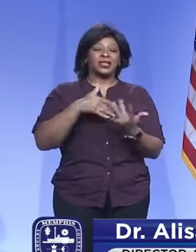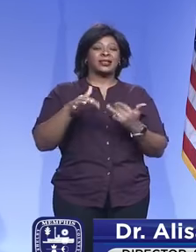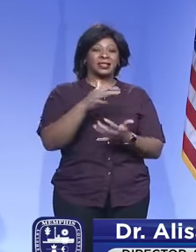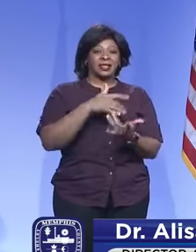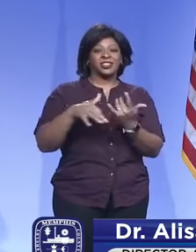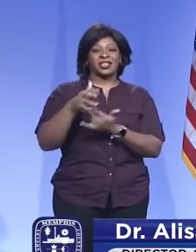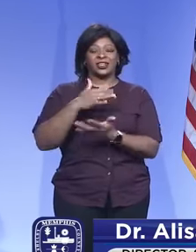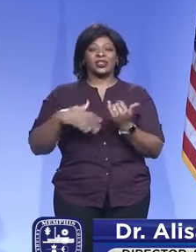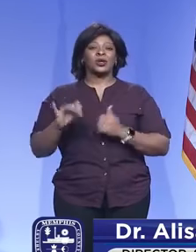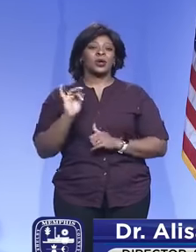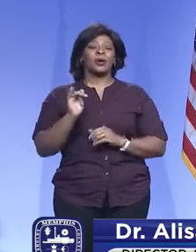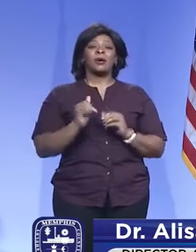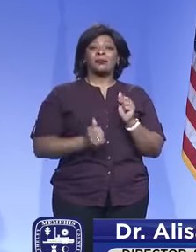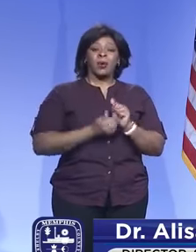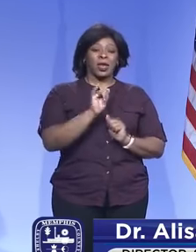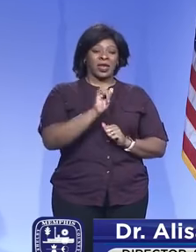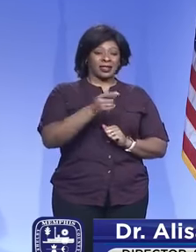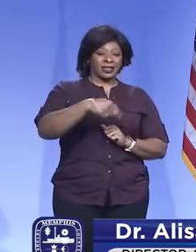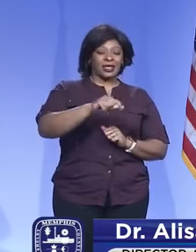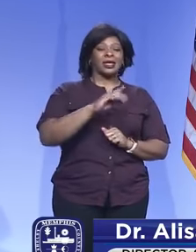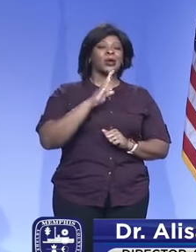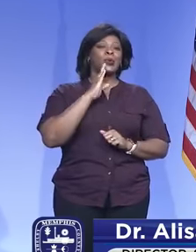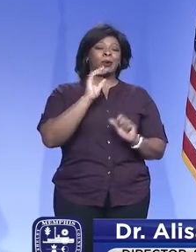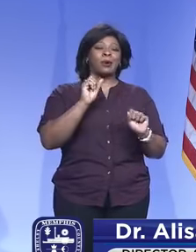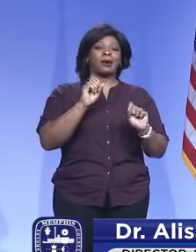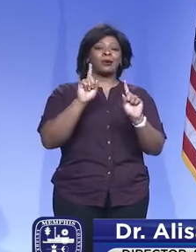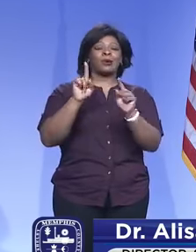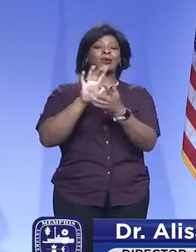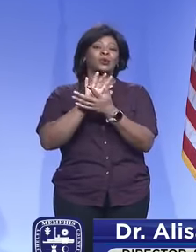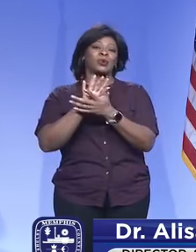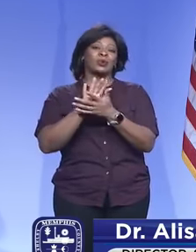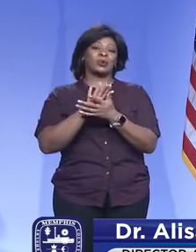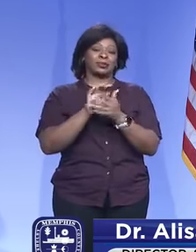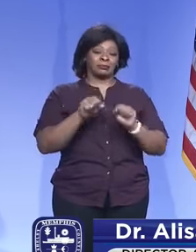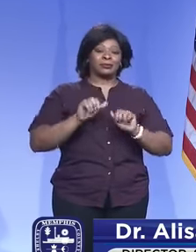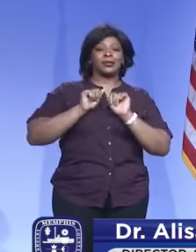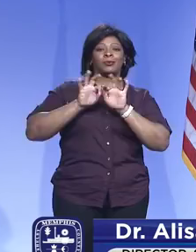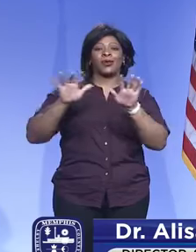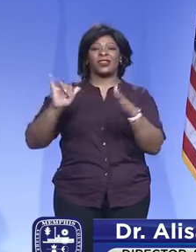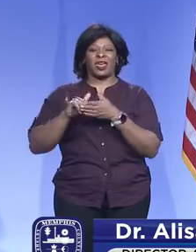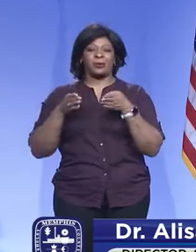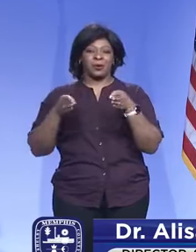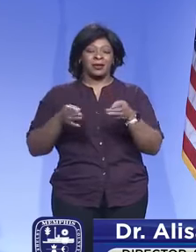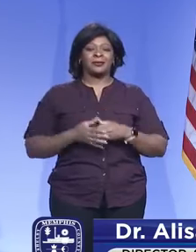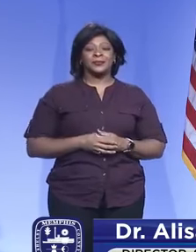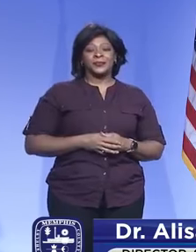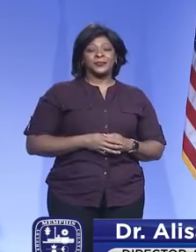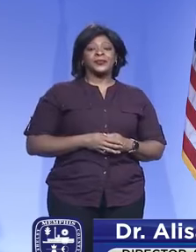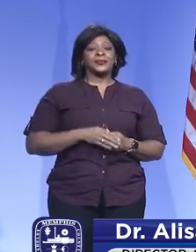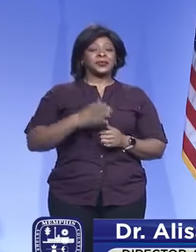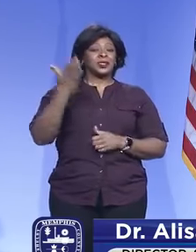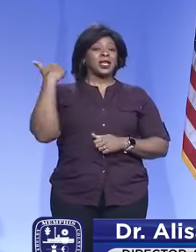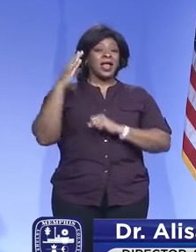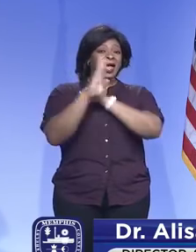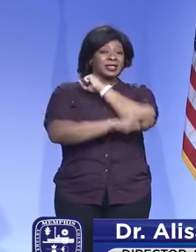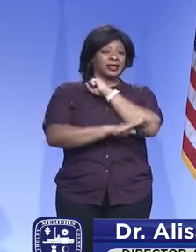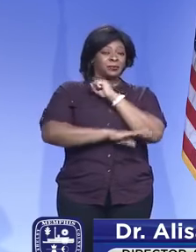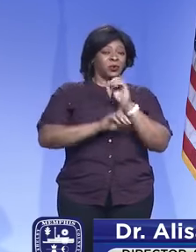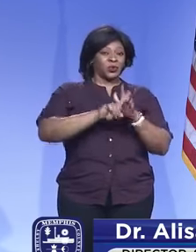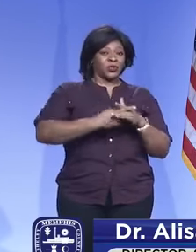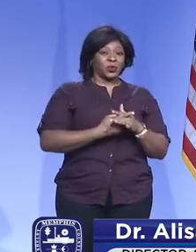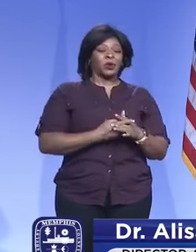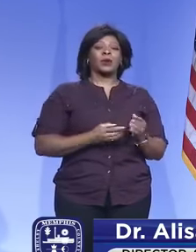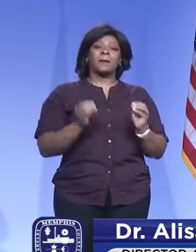activities, as well as more likely to be potentially going to school. We started in mid-September